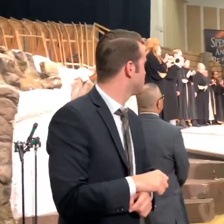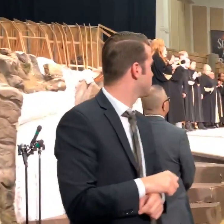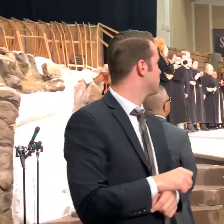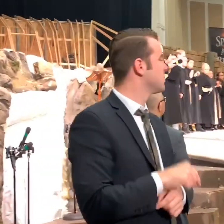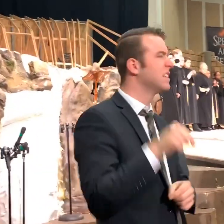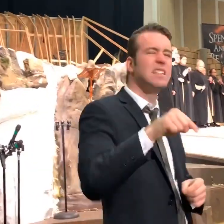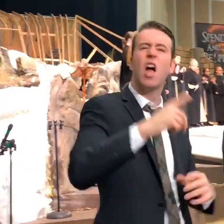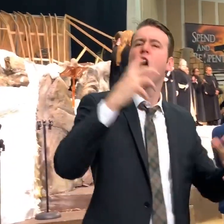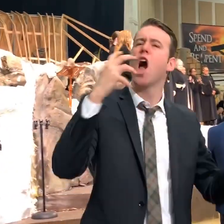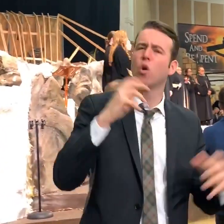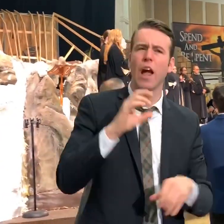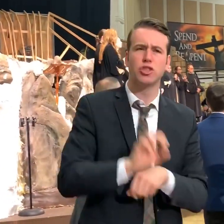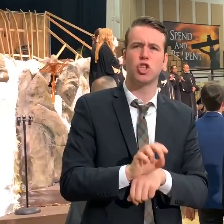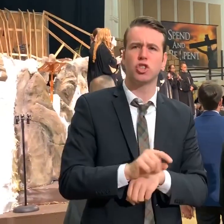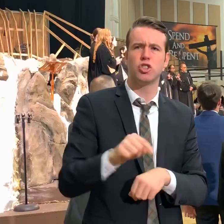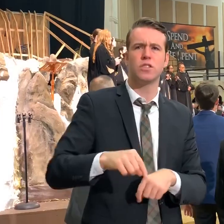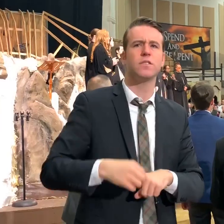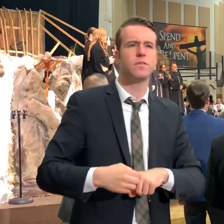This is a great church.